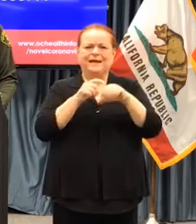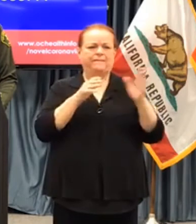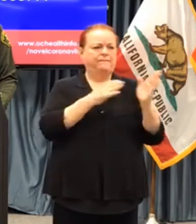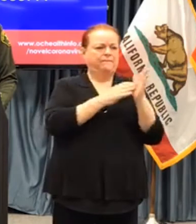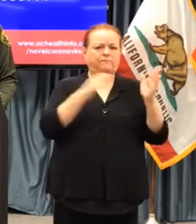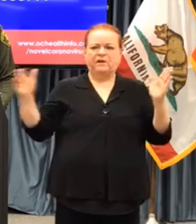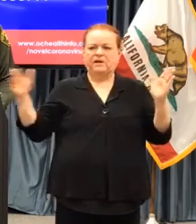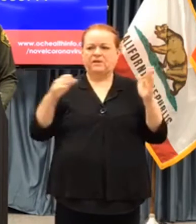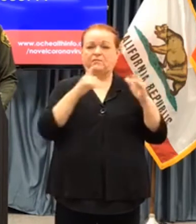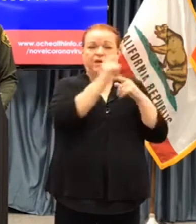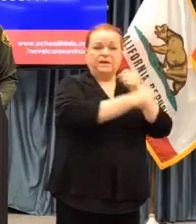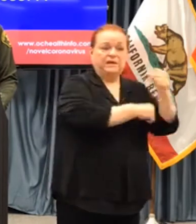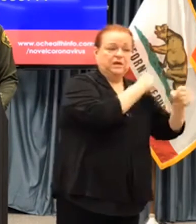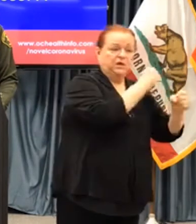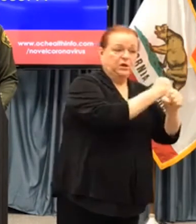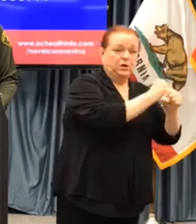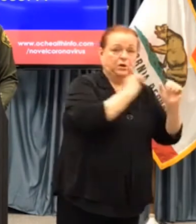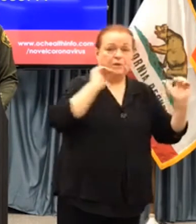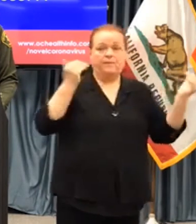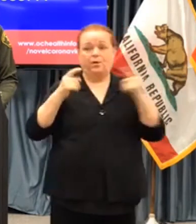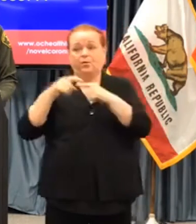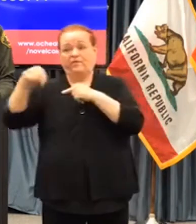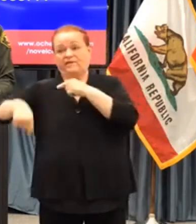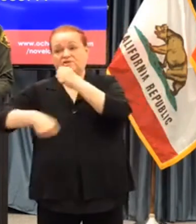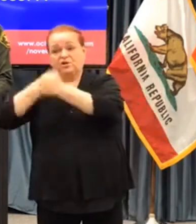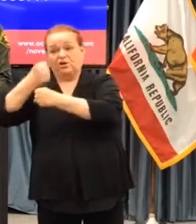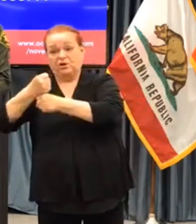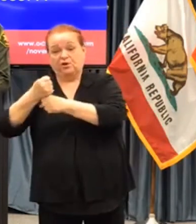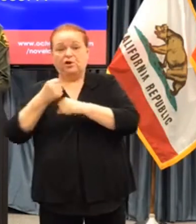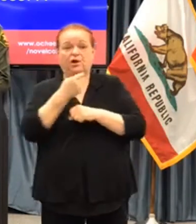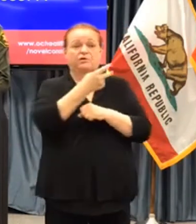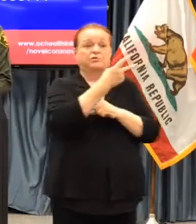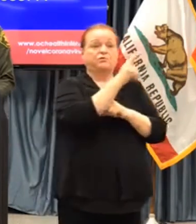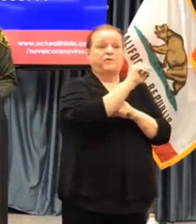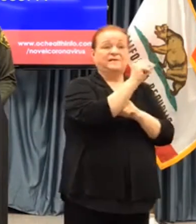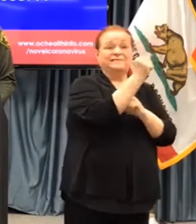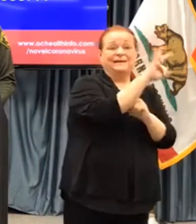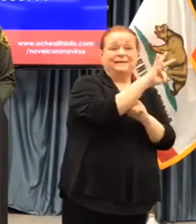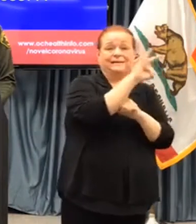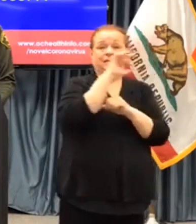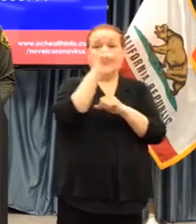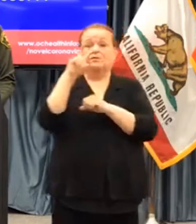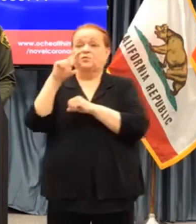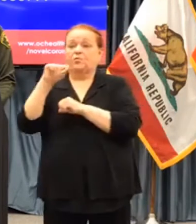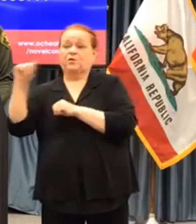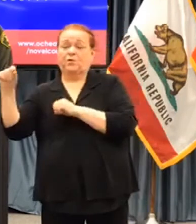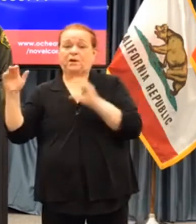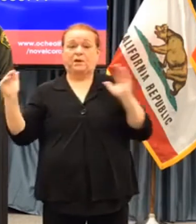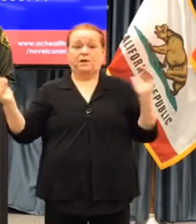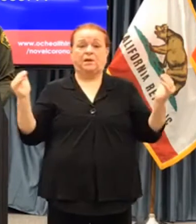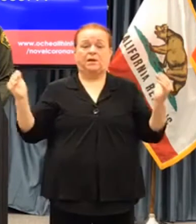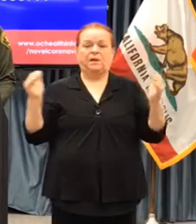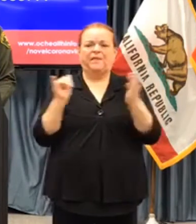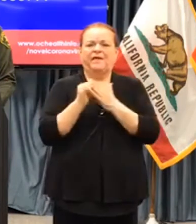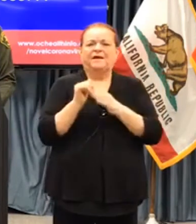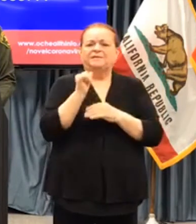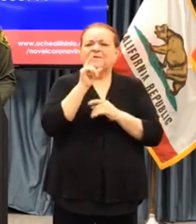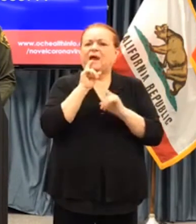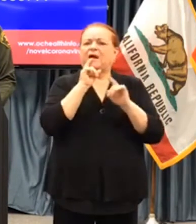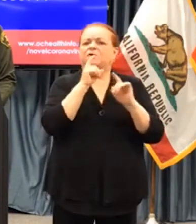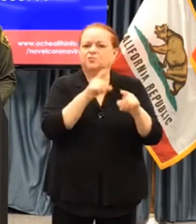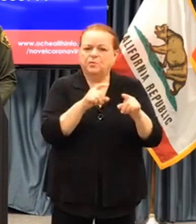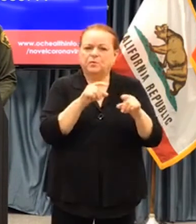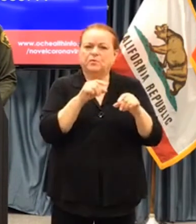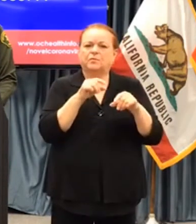year. And that's just a response to the calls for service. That's not the actual crimes that would have occurred, but generally that